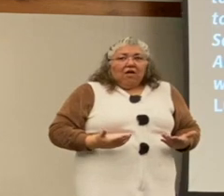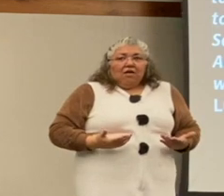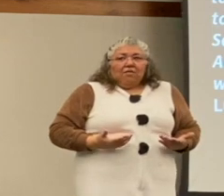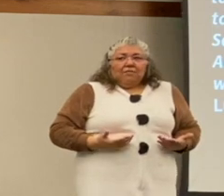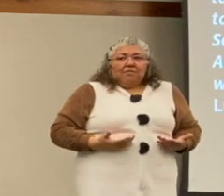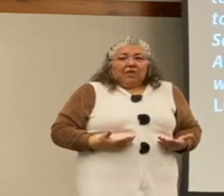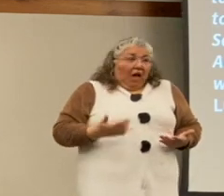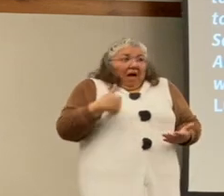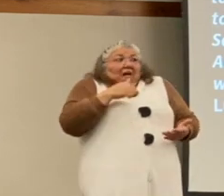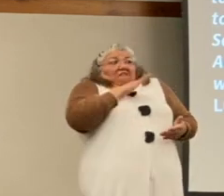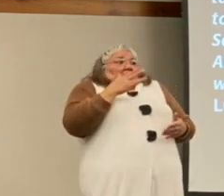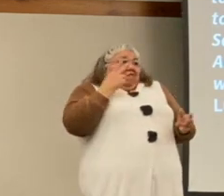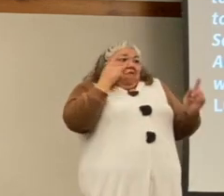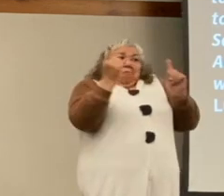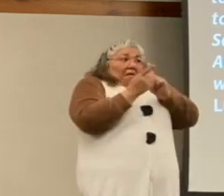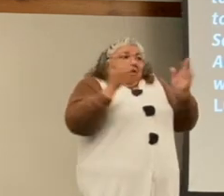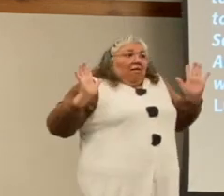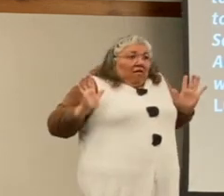I never met him.